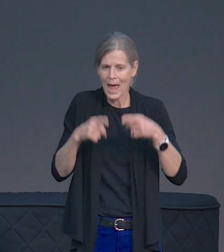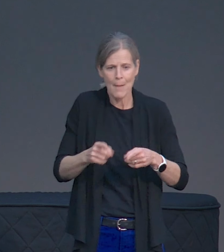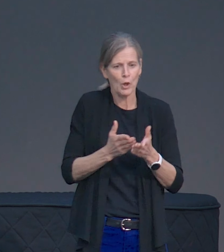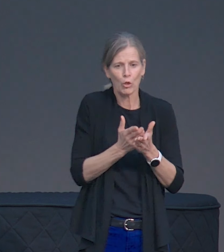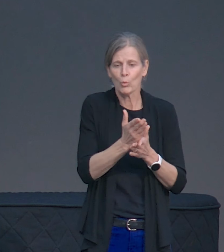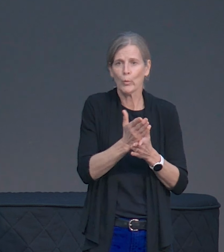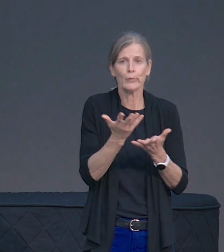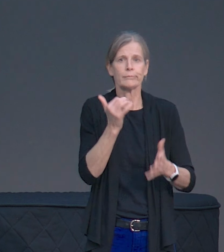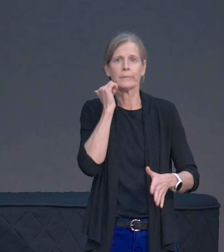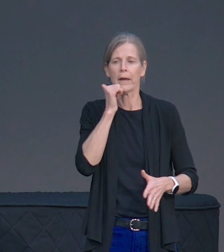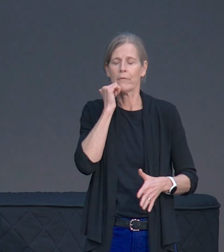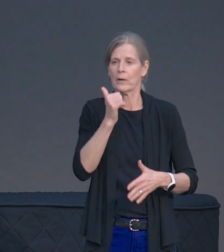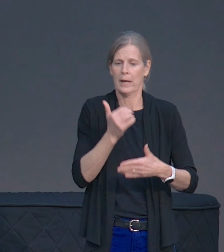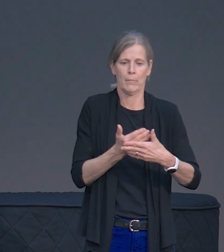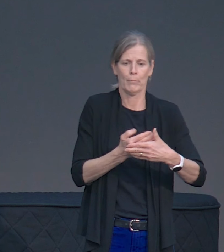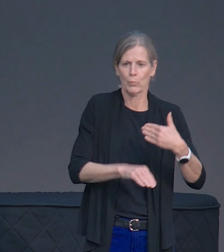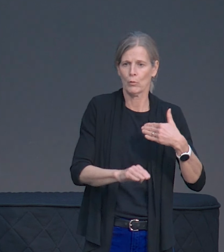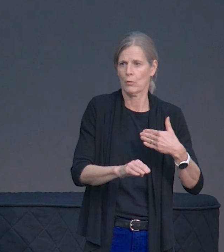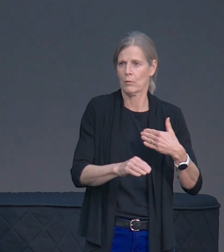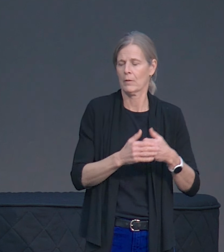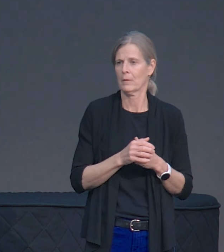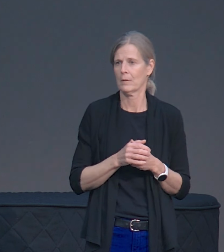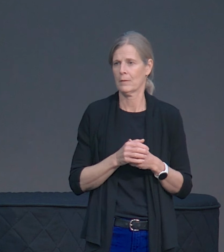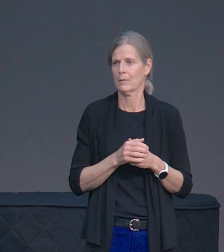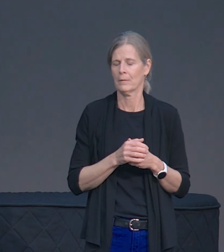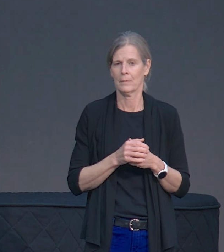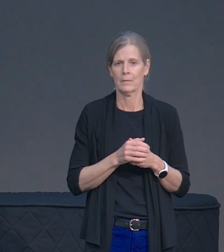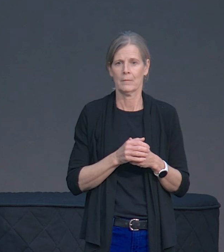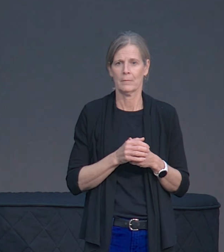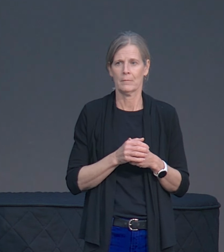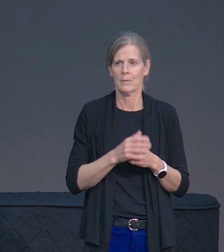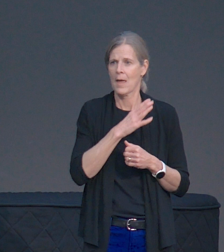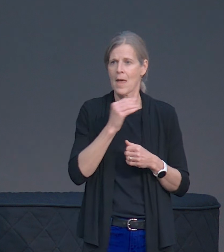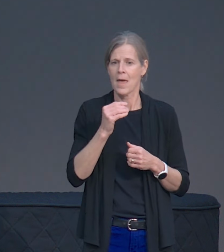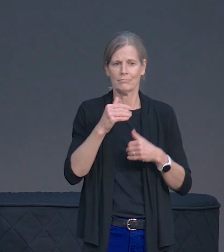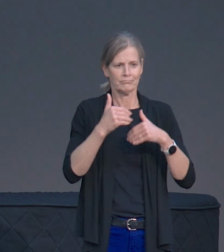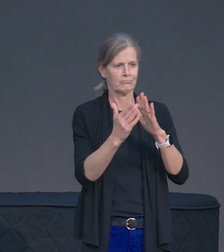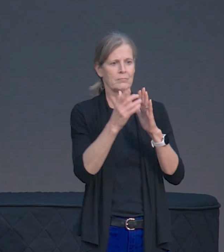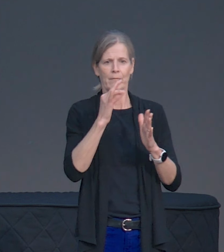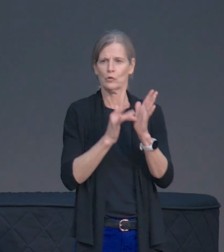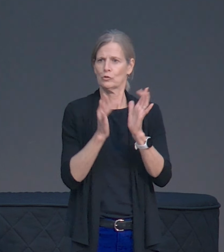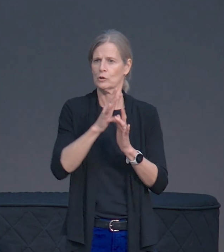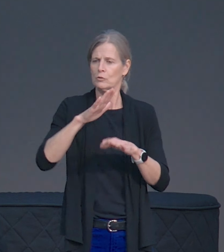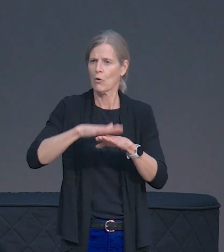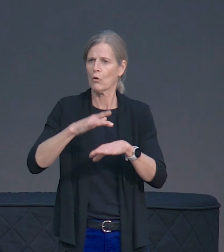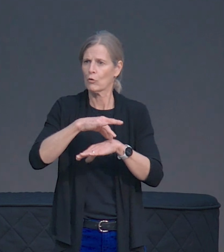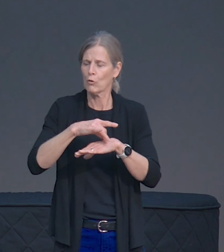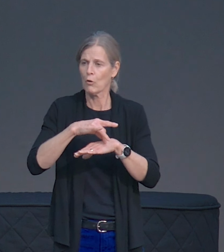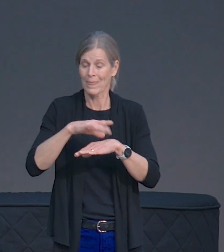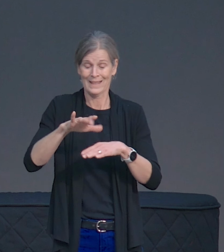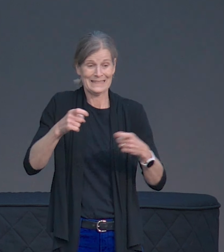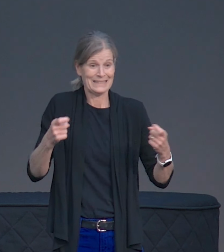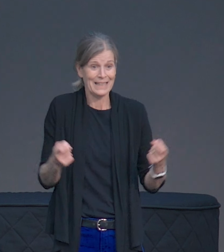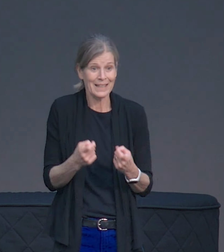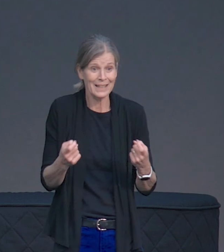Birth And The Presence Of Jesus On Earth The Sin